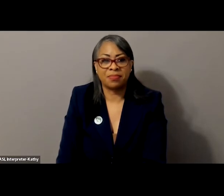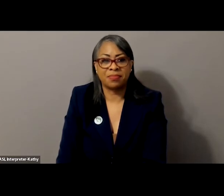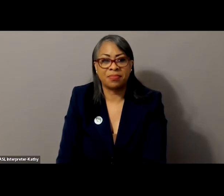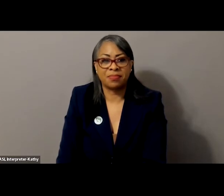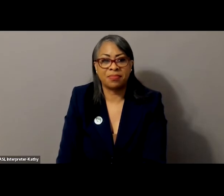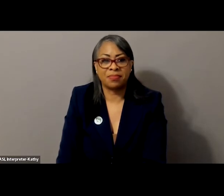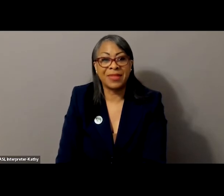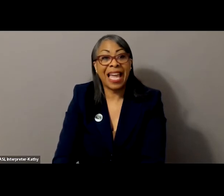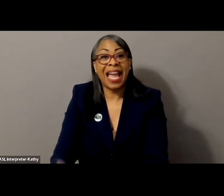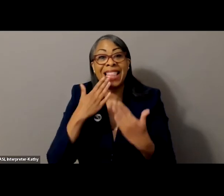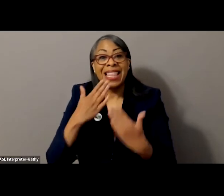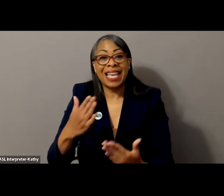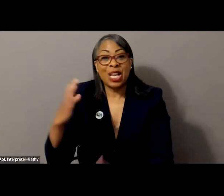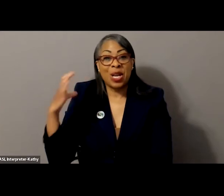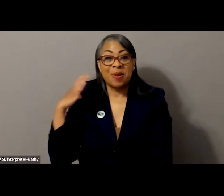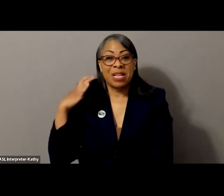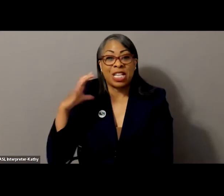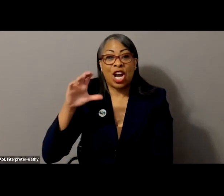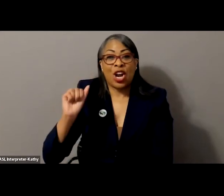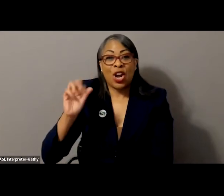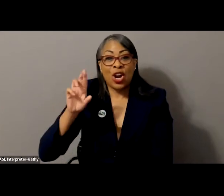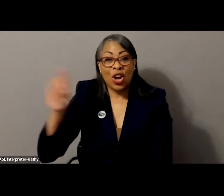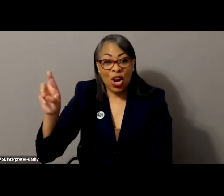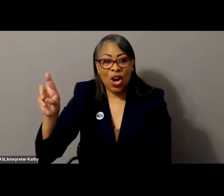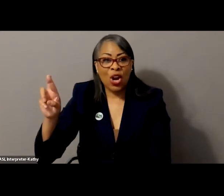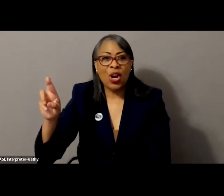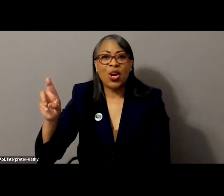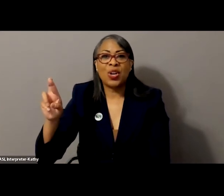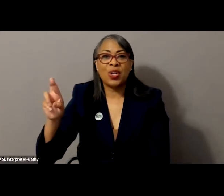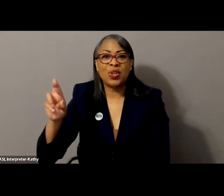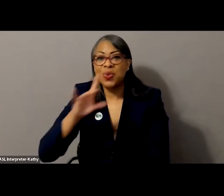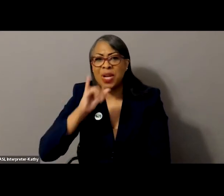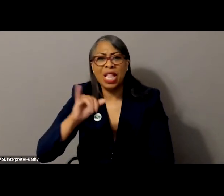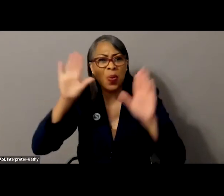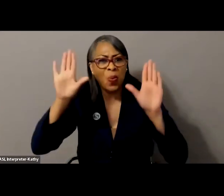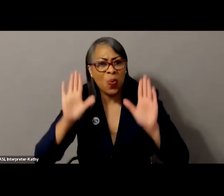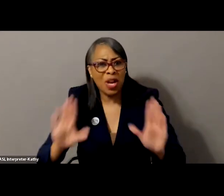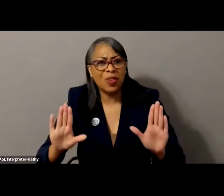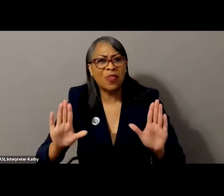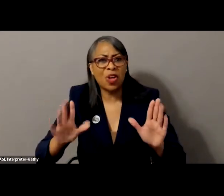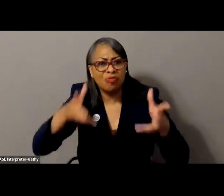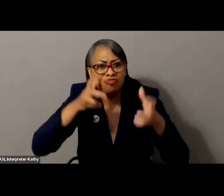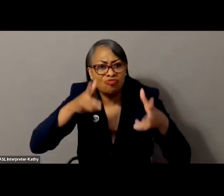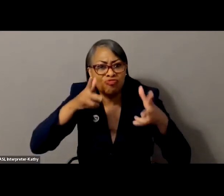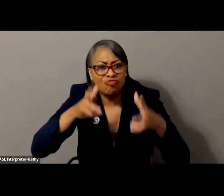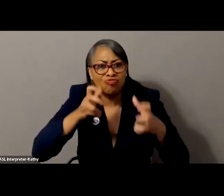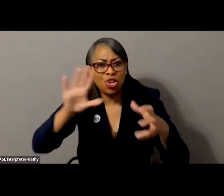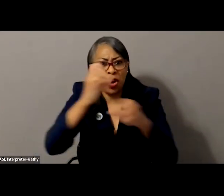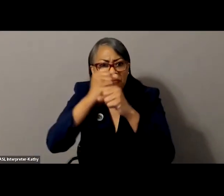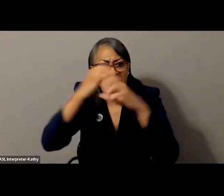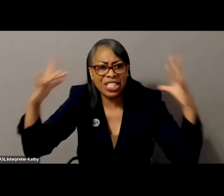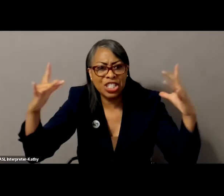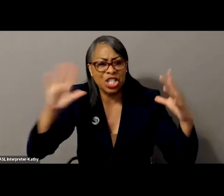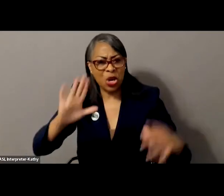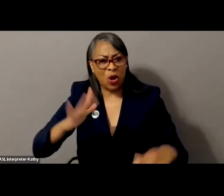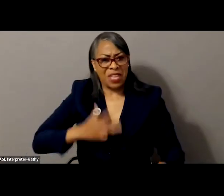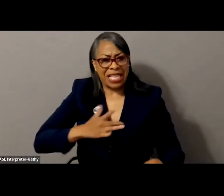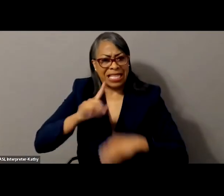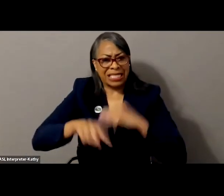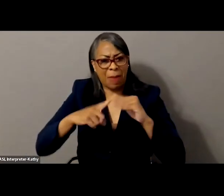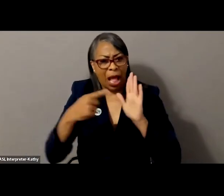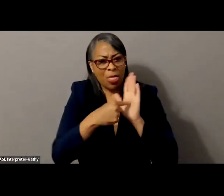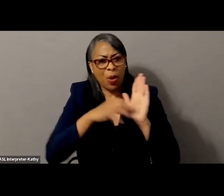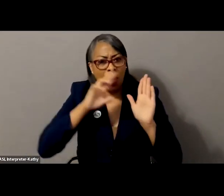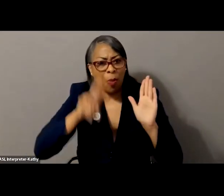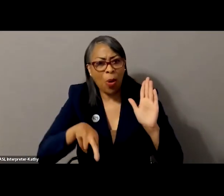Thank you, Commissioner Carr. Really wonderful to have the opportunity to hear your vision, your reactions to the report and the